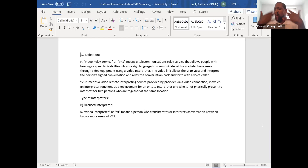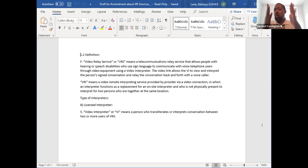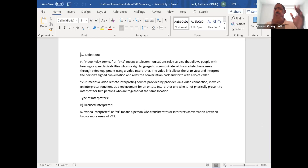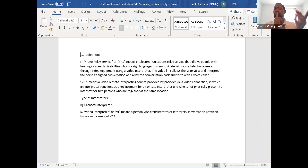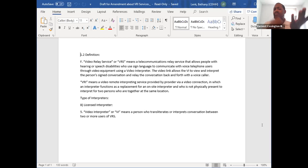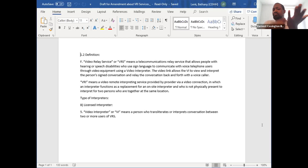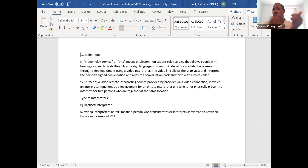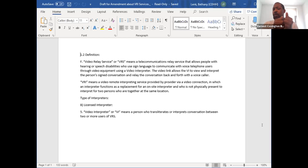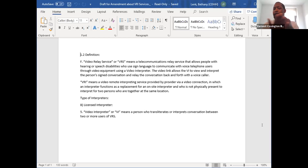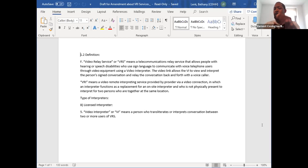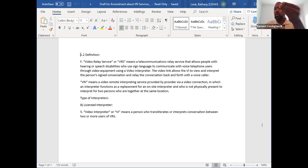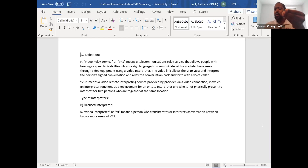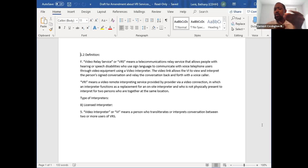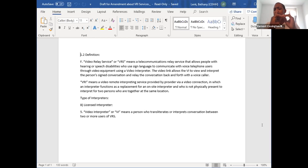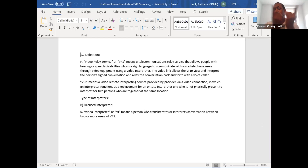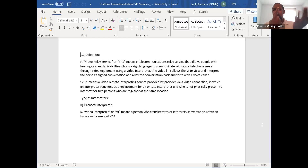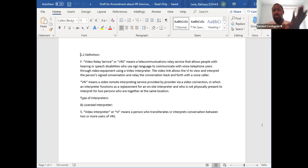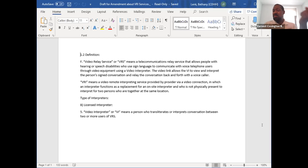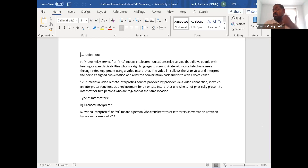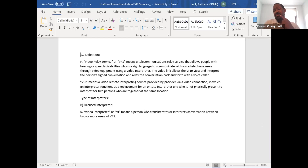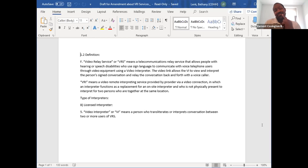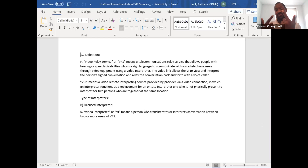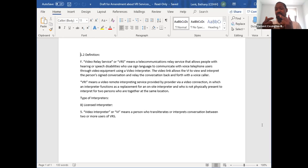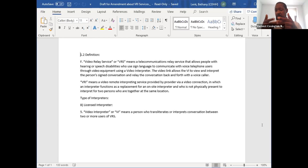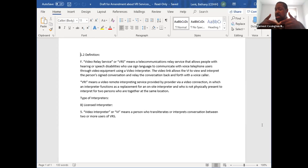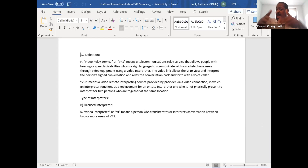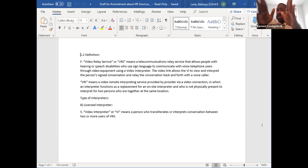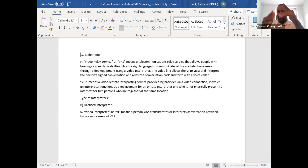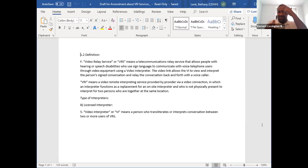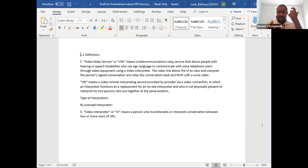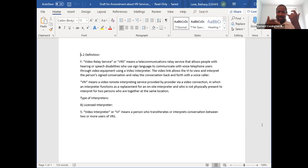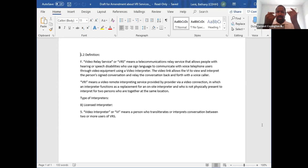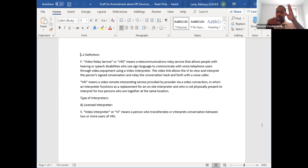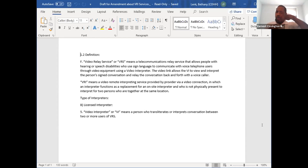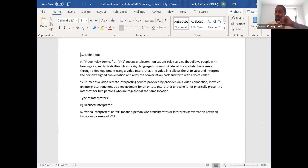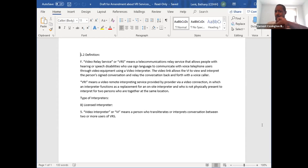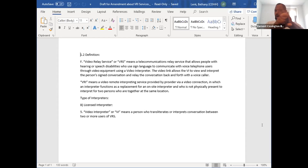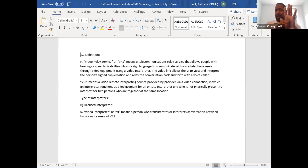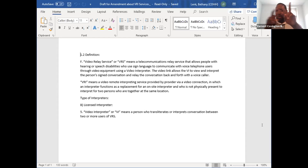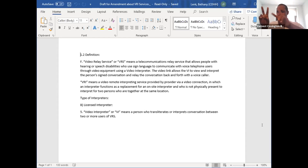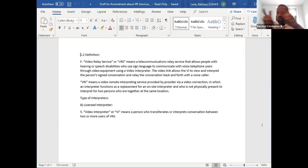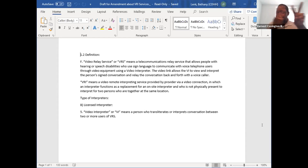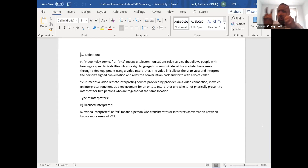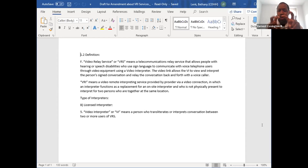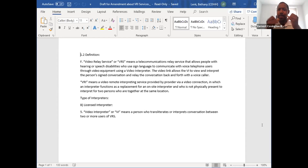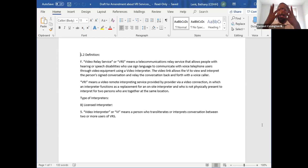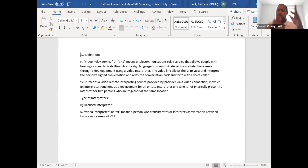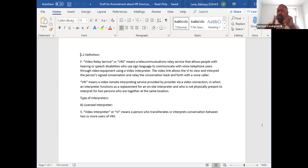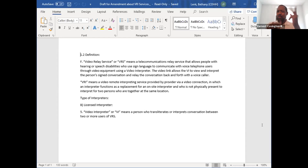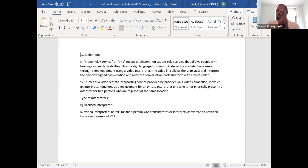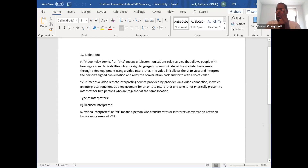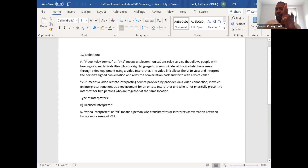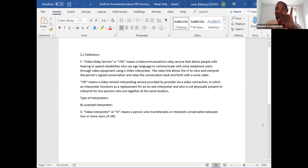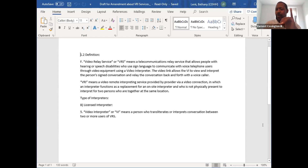this. I've already started to talk about it with the purchasing department, and they've given us the go-ahead because they realize